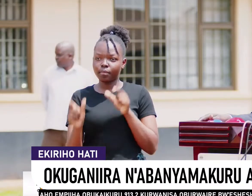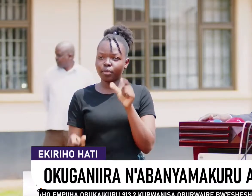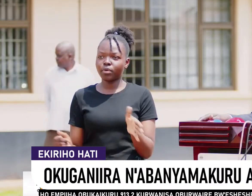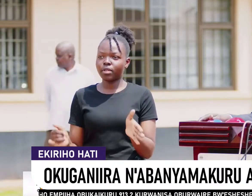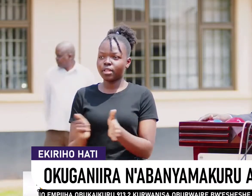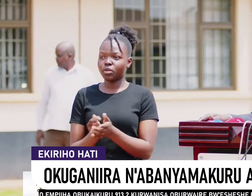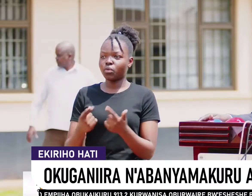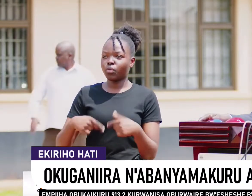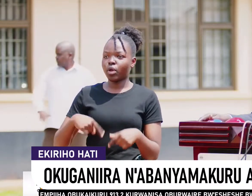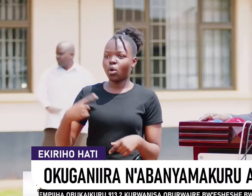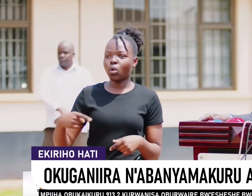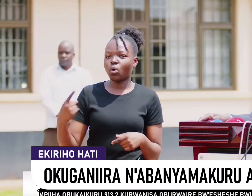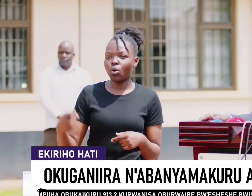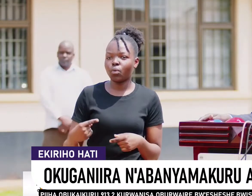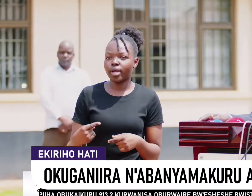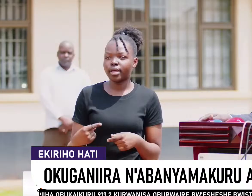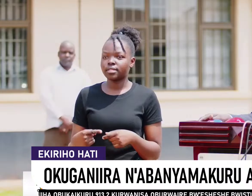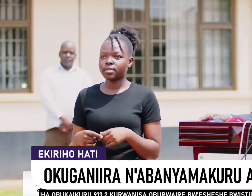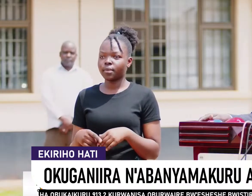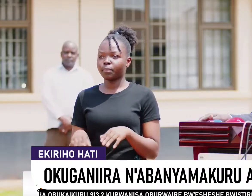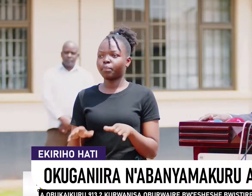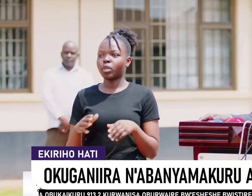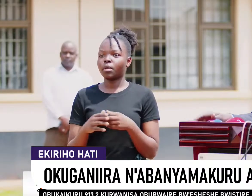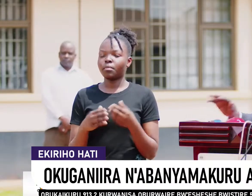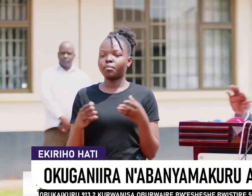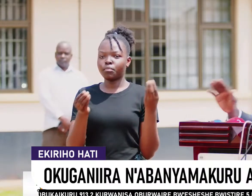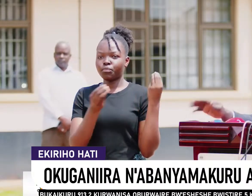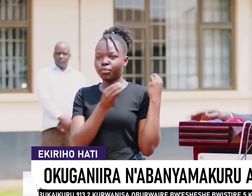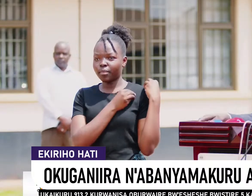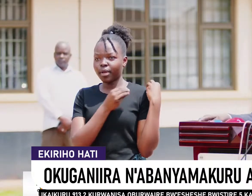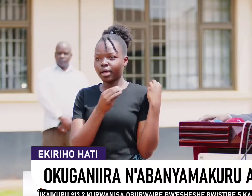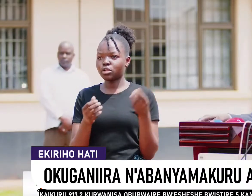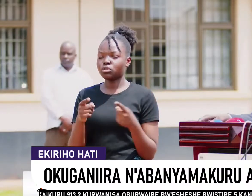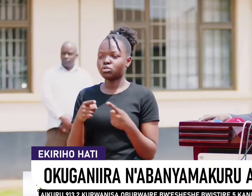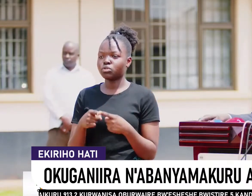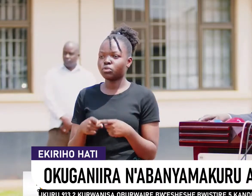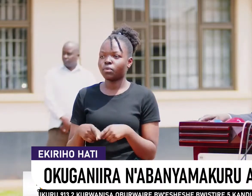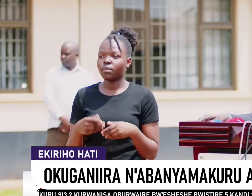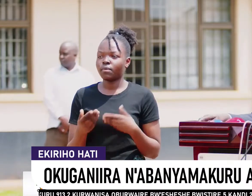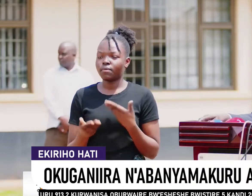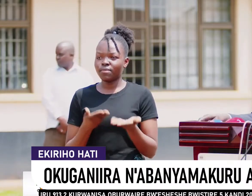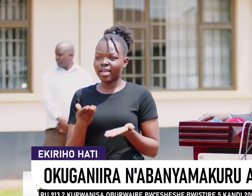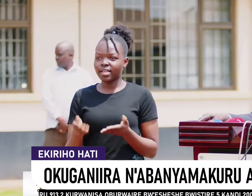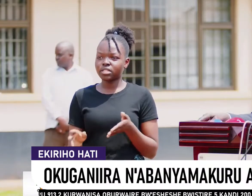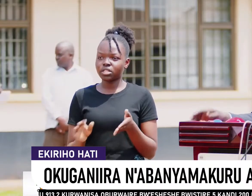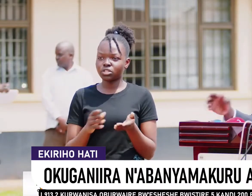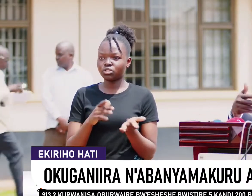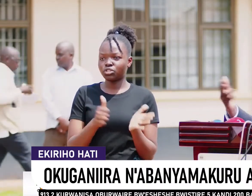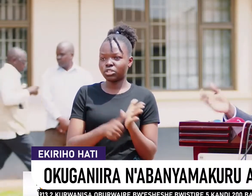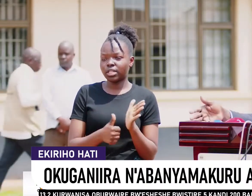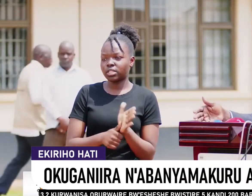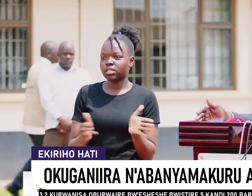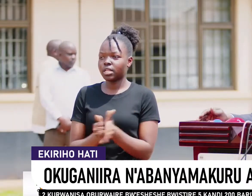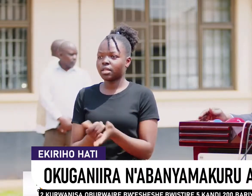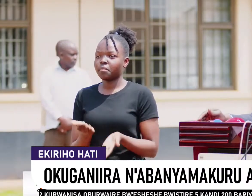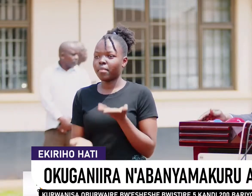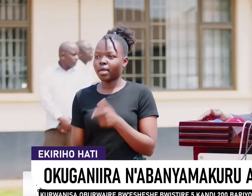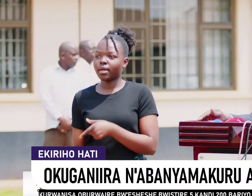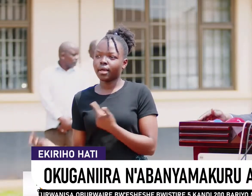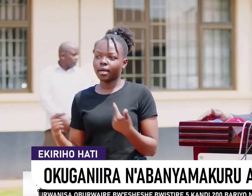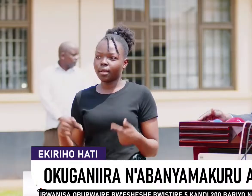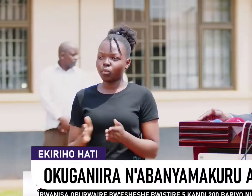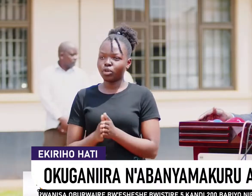always adequately prepared to face the internet challenges that may arise. We don't wait for them